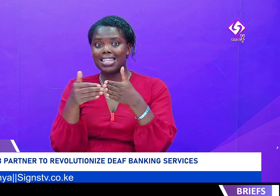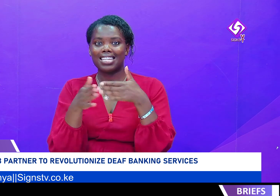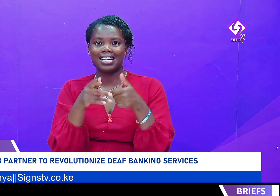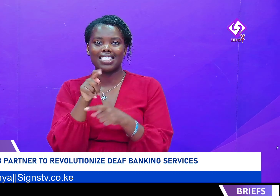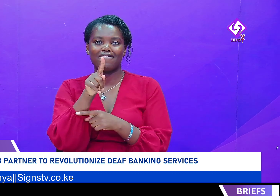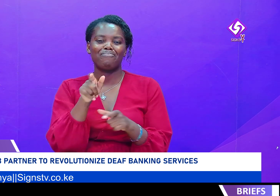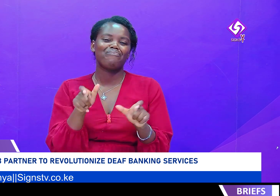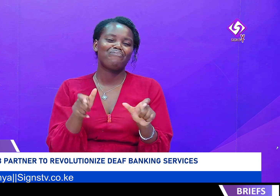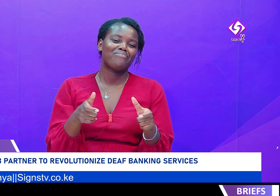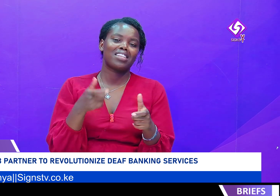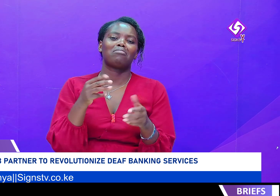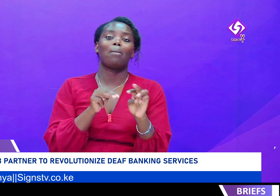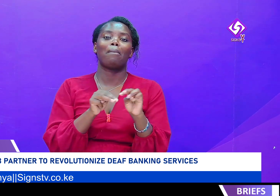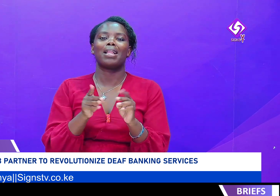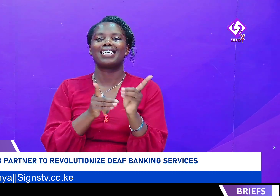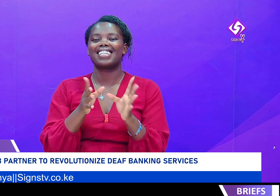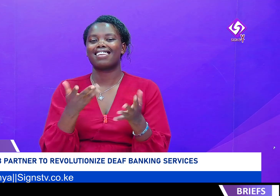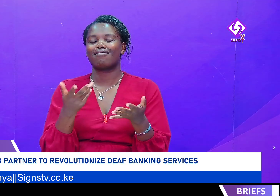According to Science Media Kenya's director,